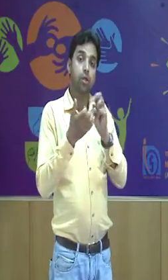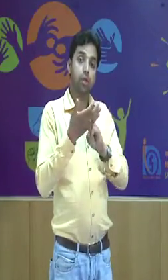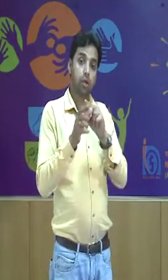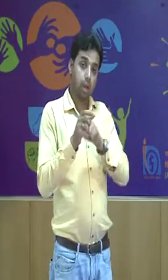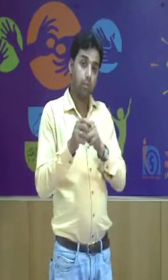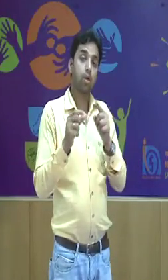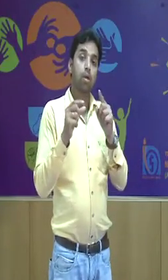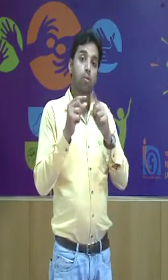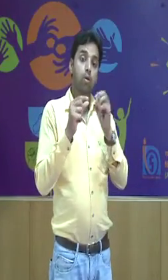polyandry,